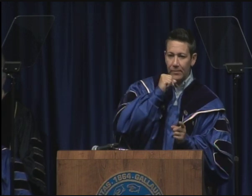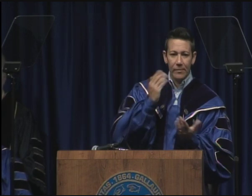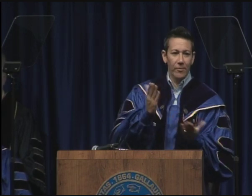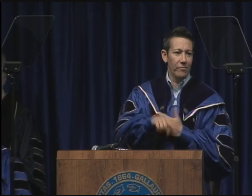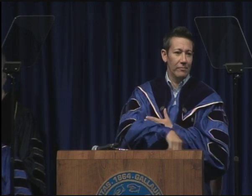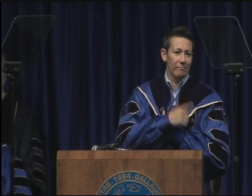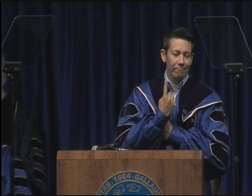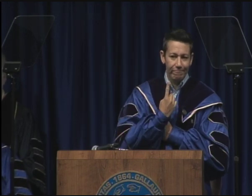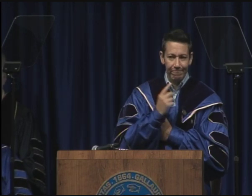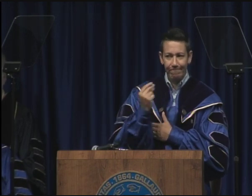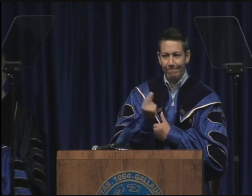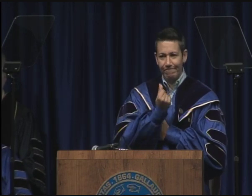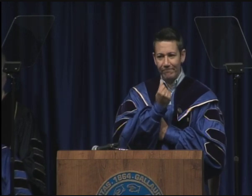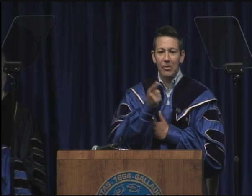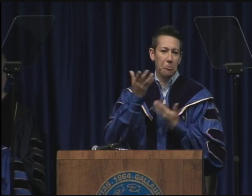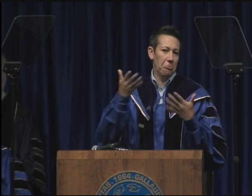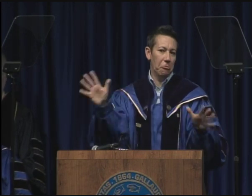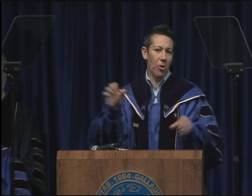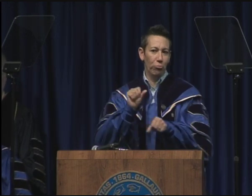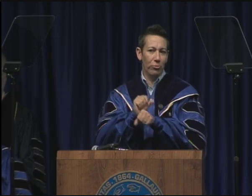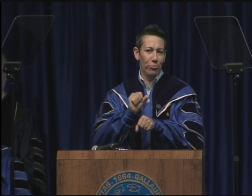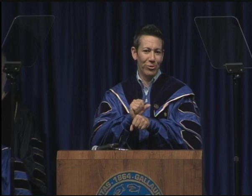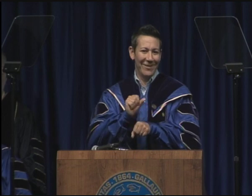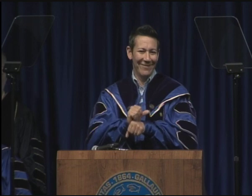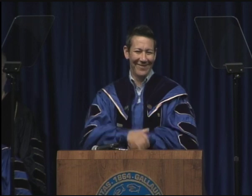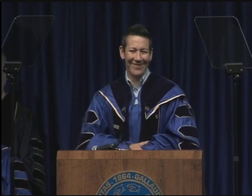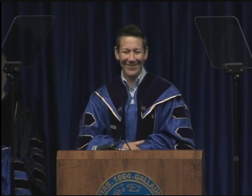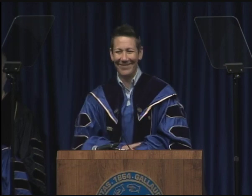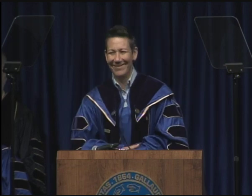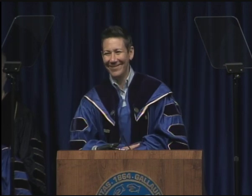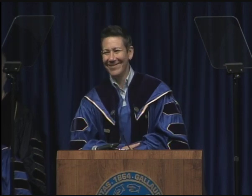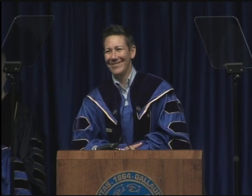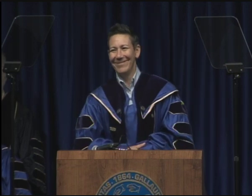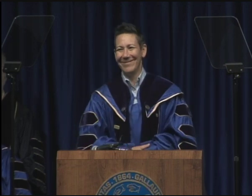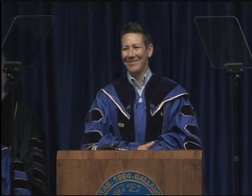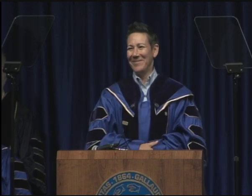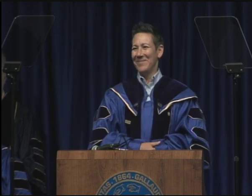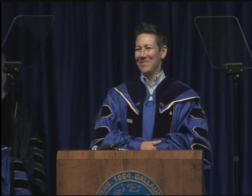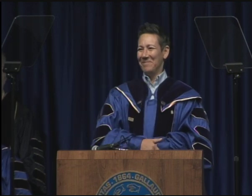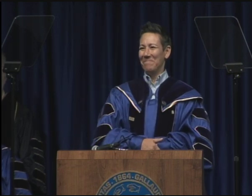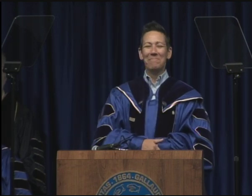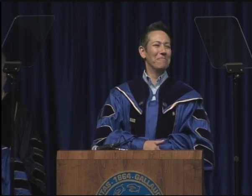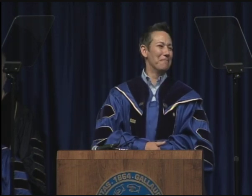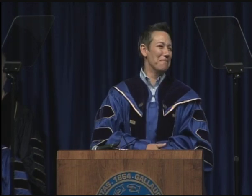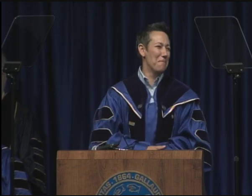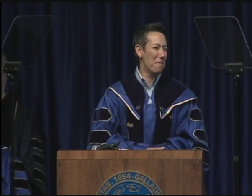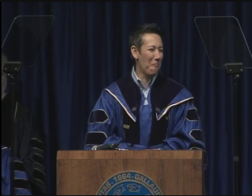And I think Scott is not with us today because he's already working.